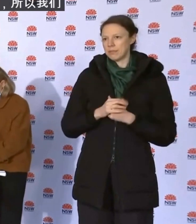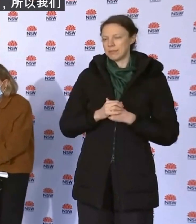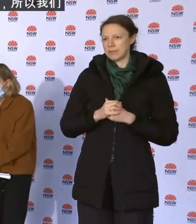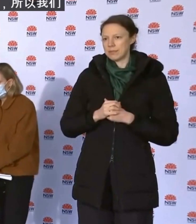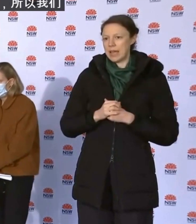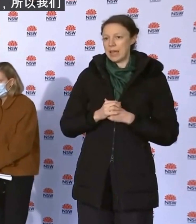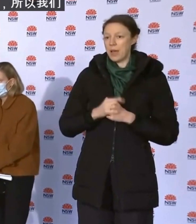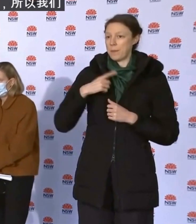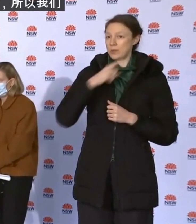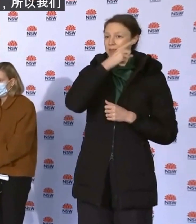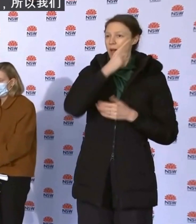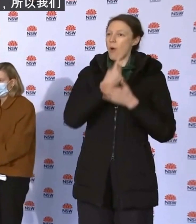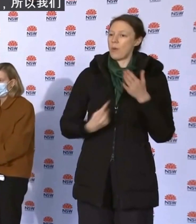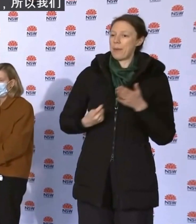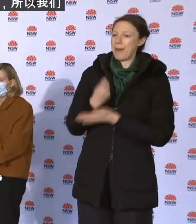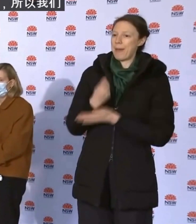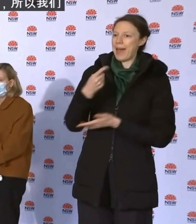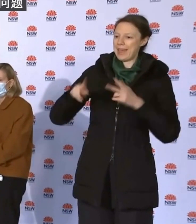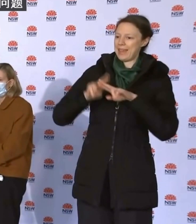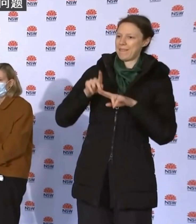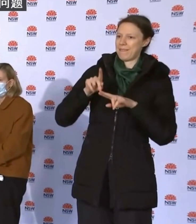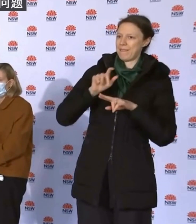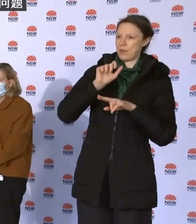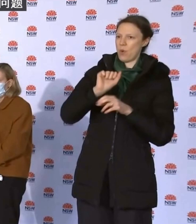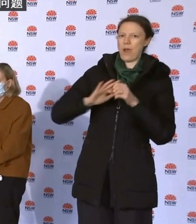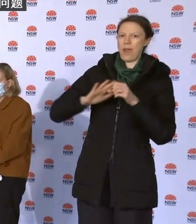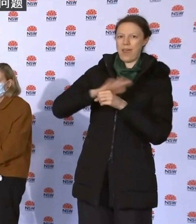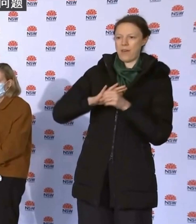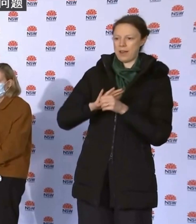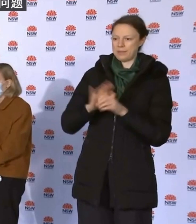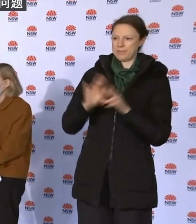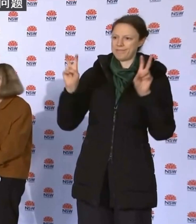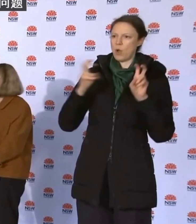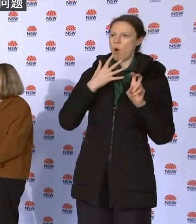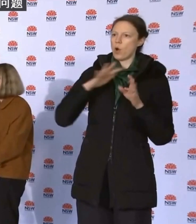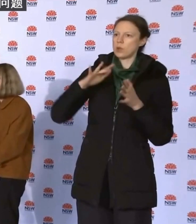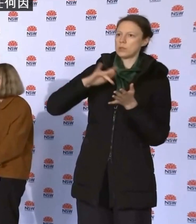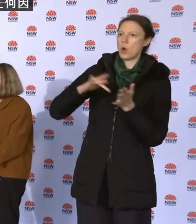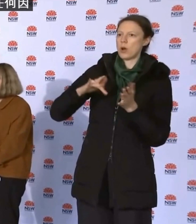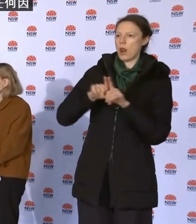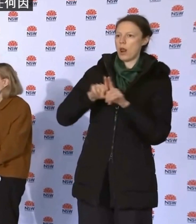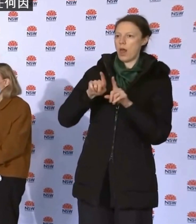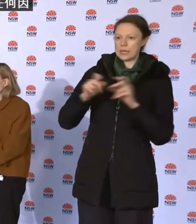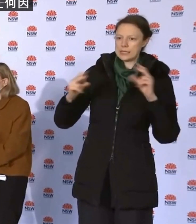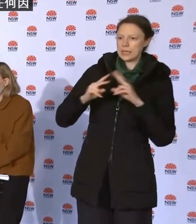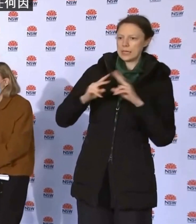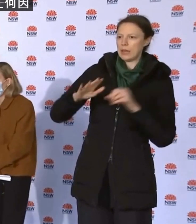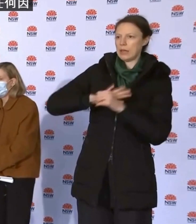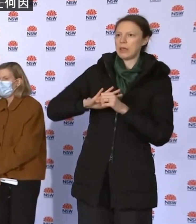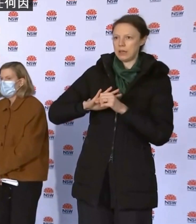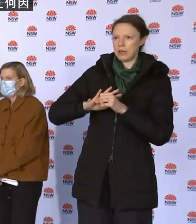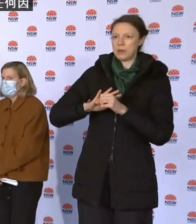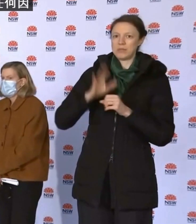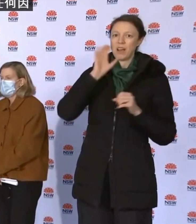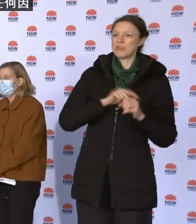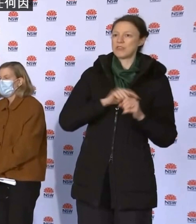hotspot, we're picking up the tab. So we are more than happy to raise some specific issues that have been raised, but please know